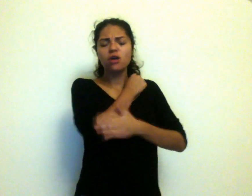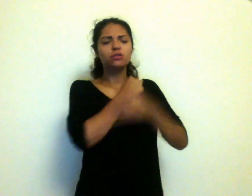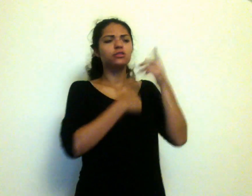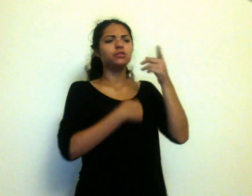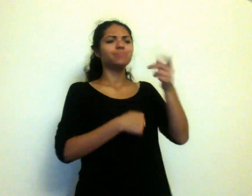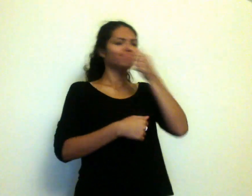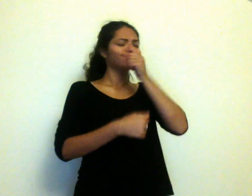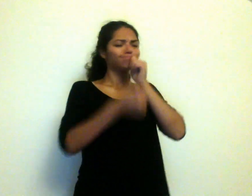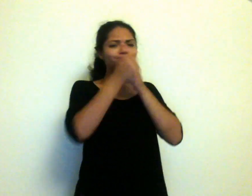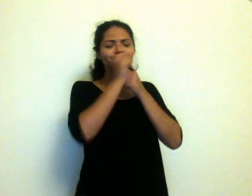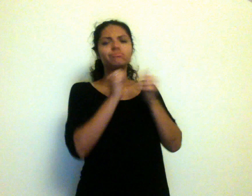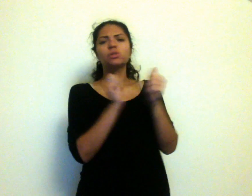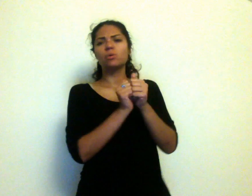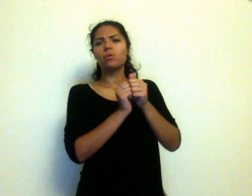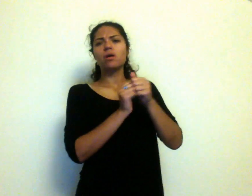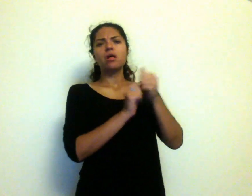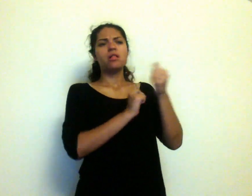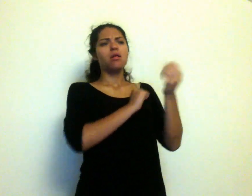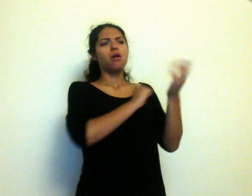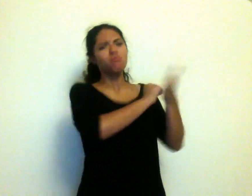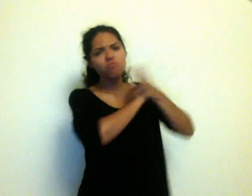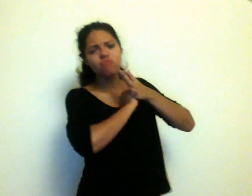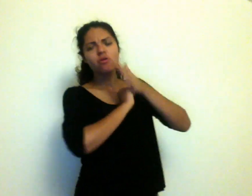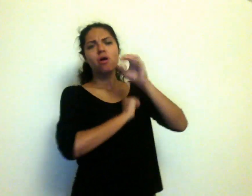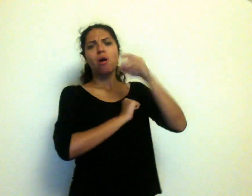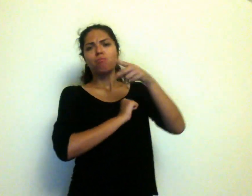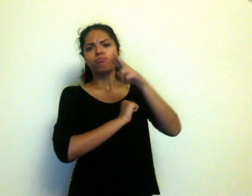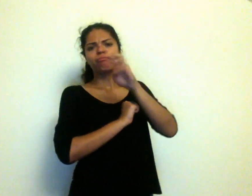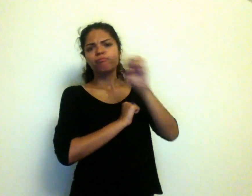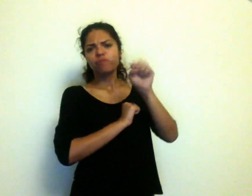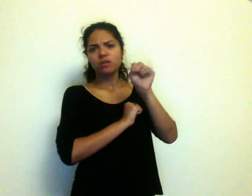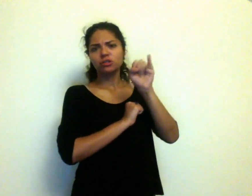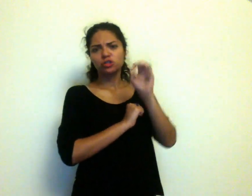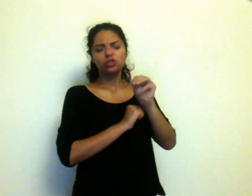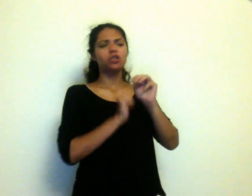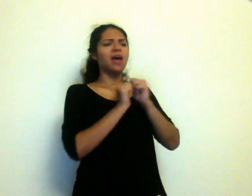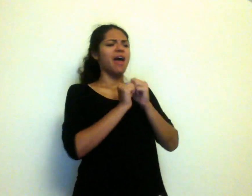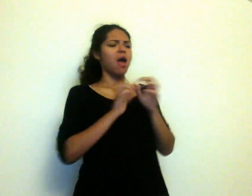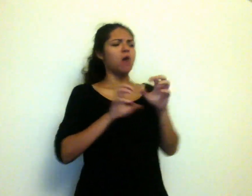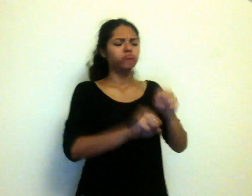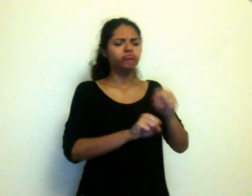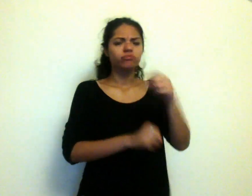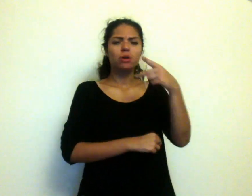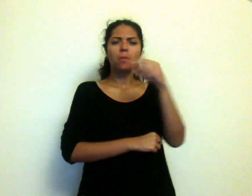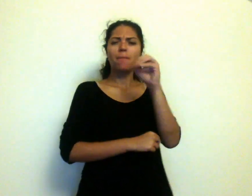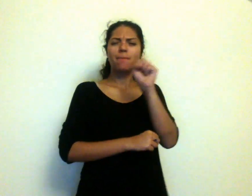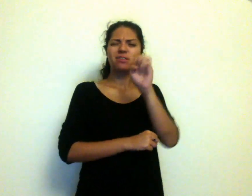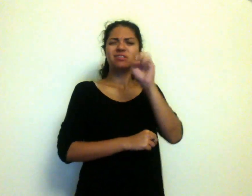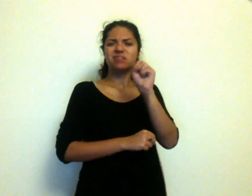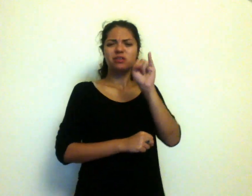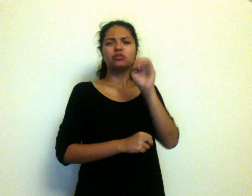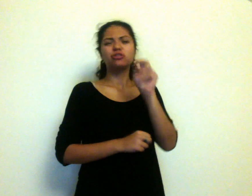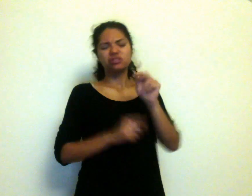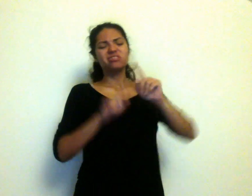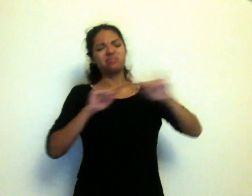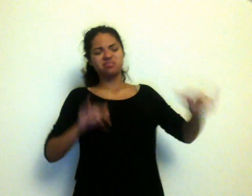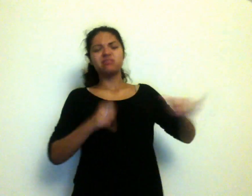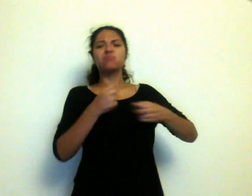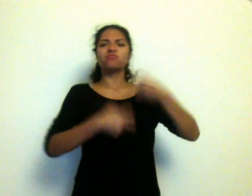what they've got in terms of oppression, possession, and so on. Allow for the intervention of the supernatural in many of these.